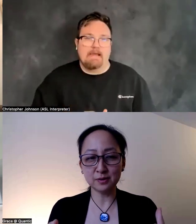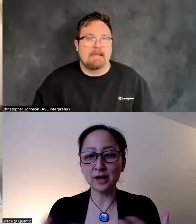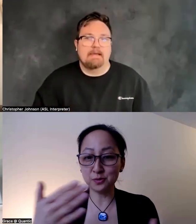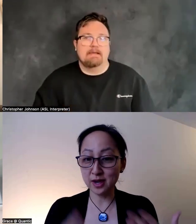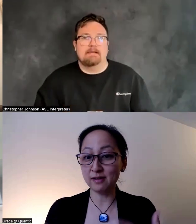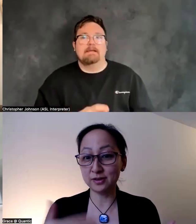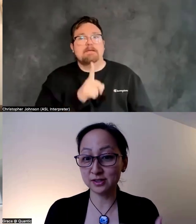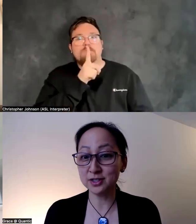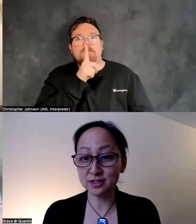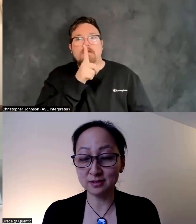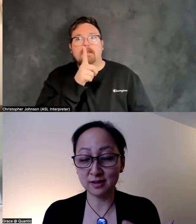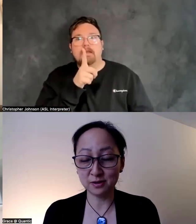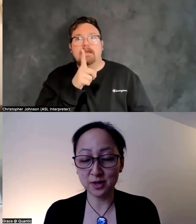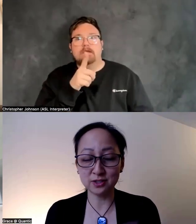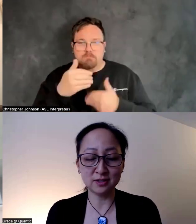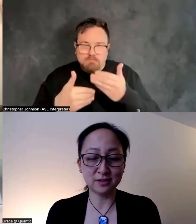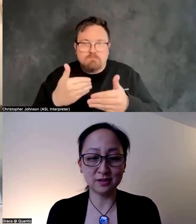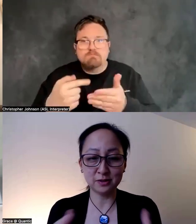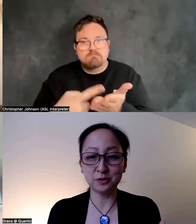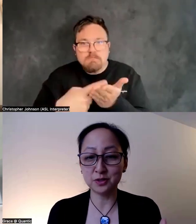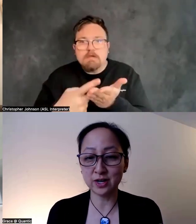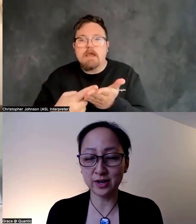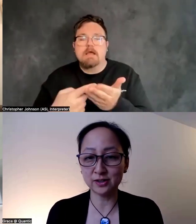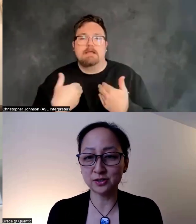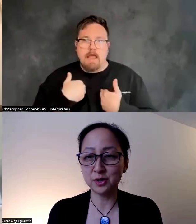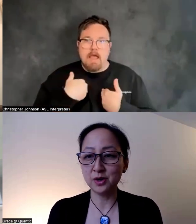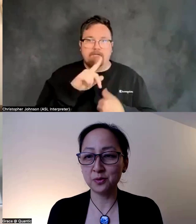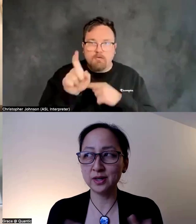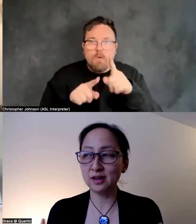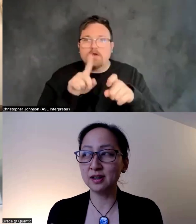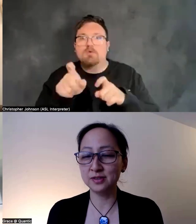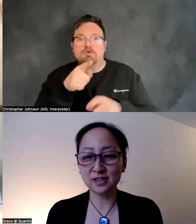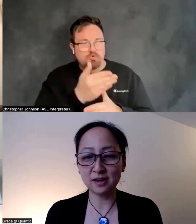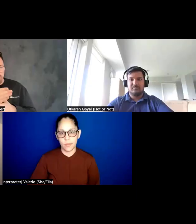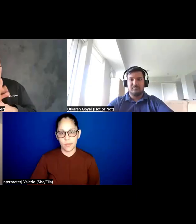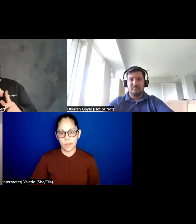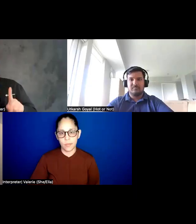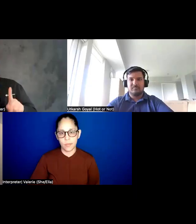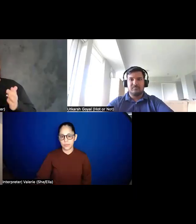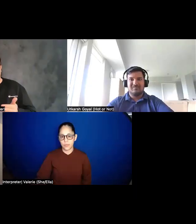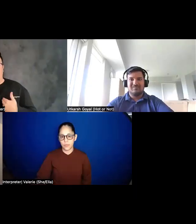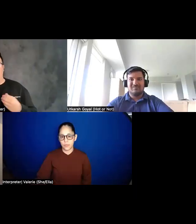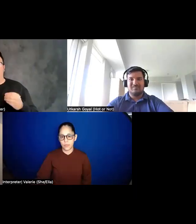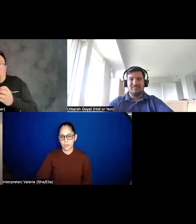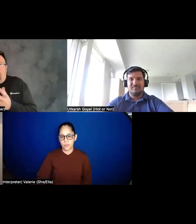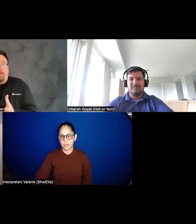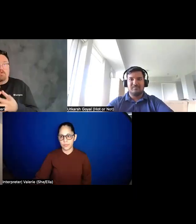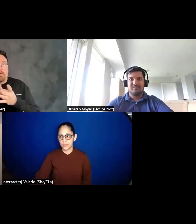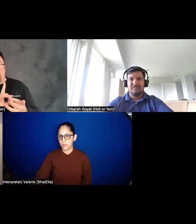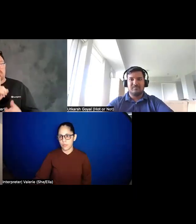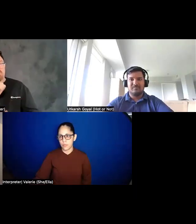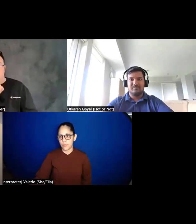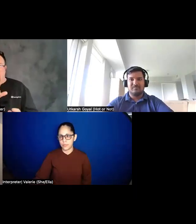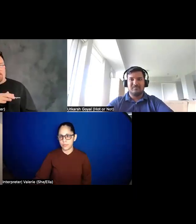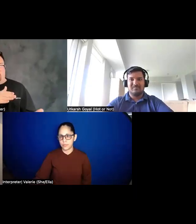really, as we have our discussions and questions and two of you share your answers, we're going to get a lot of insight on this. It's a huge paradigm shift